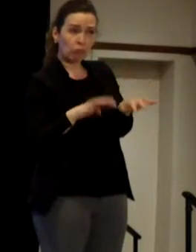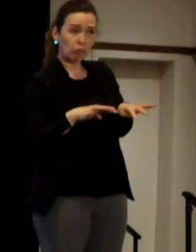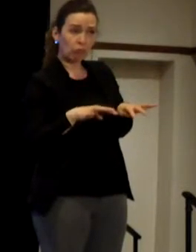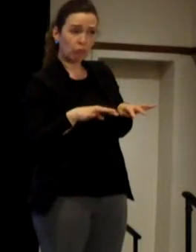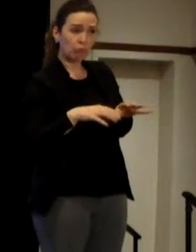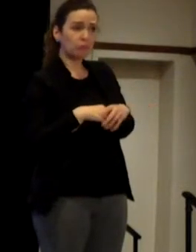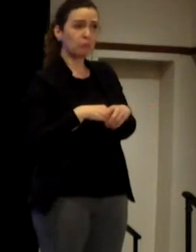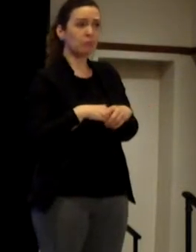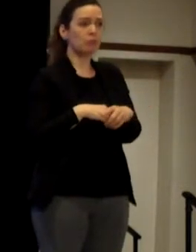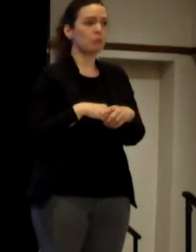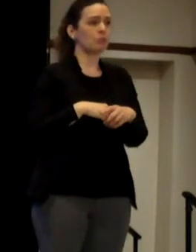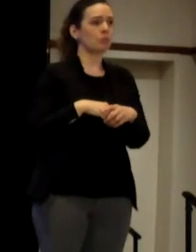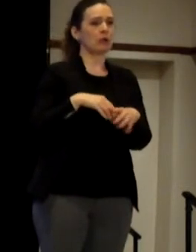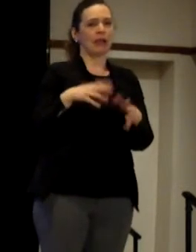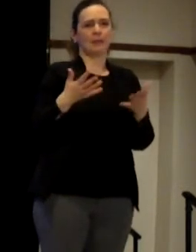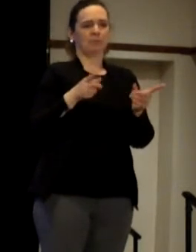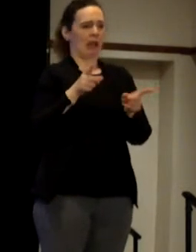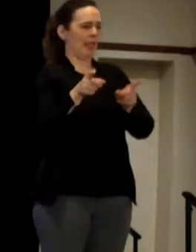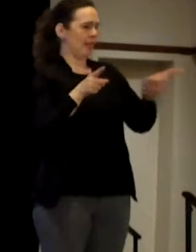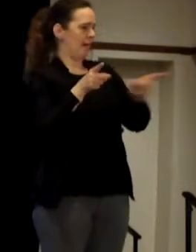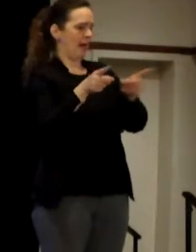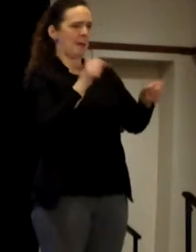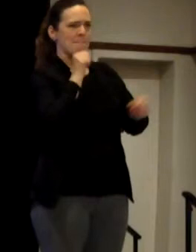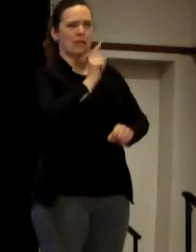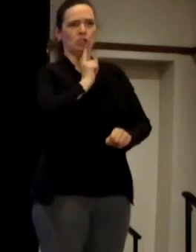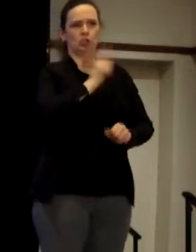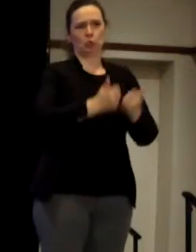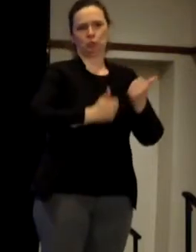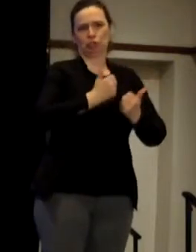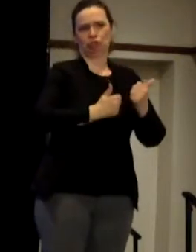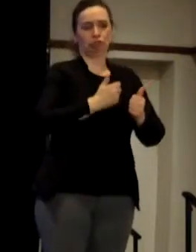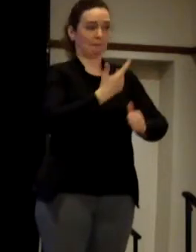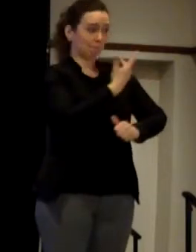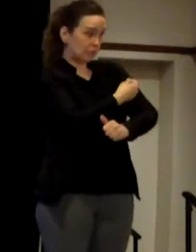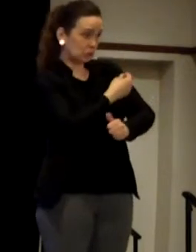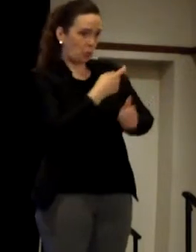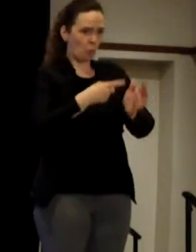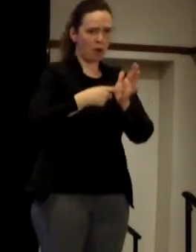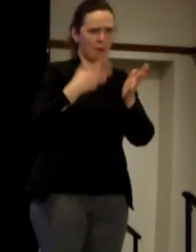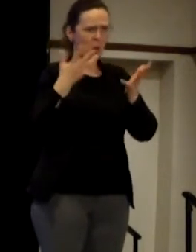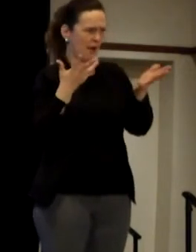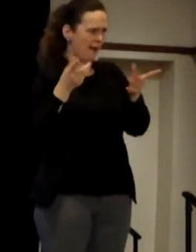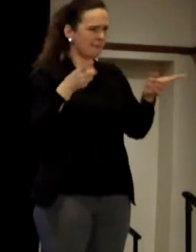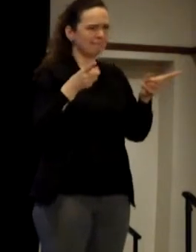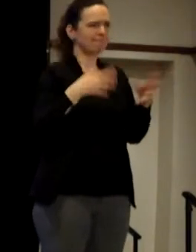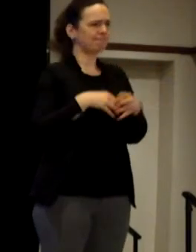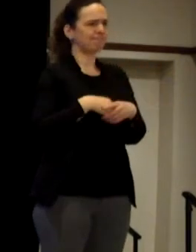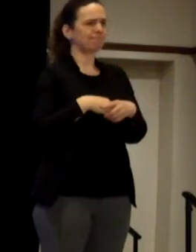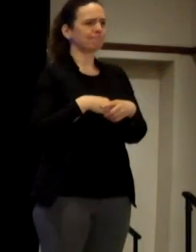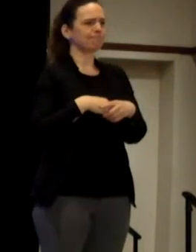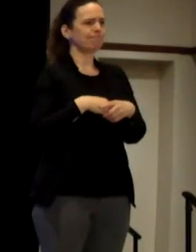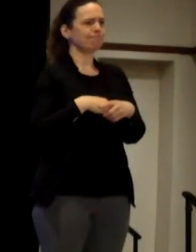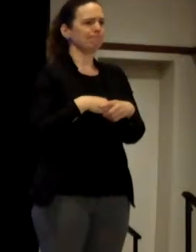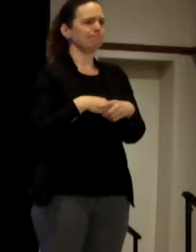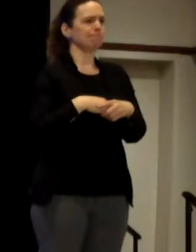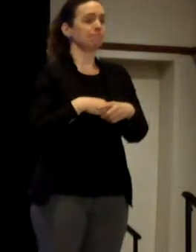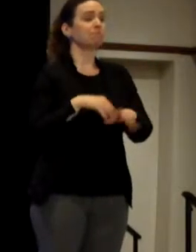more sense. I think just from the standpoint of the public, this vaccine has a lot of value. If we believe it has